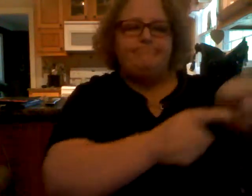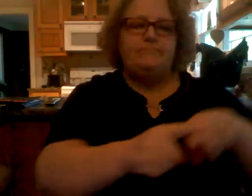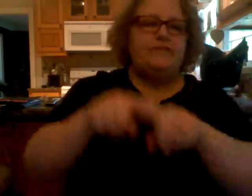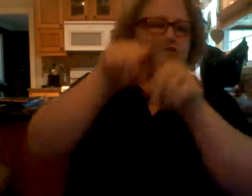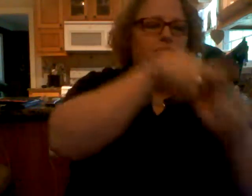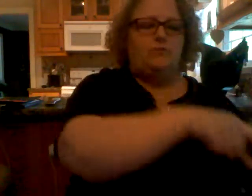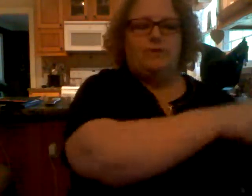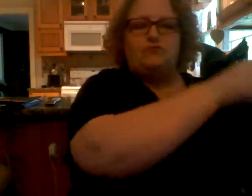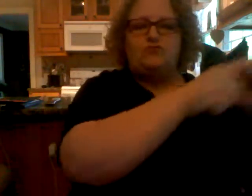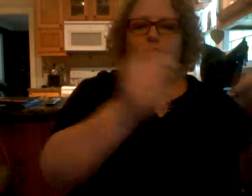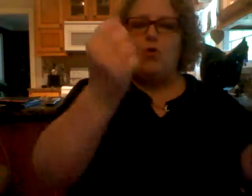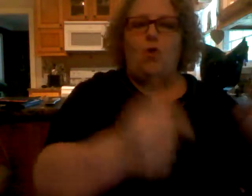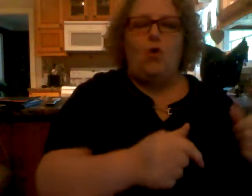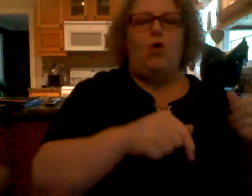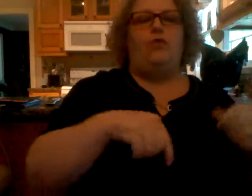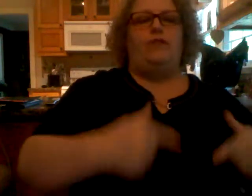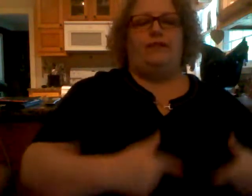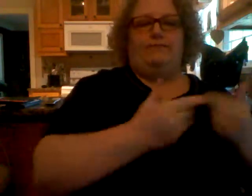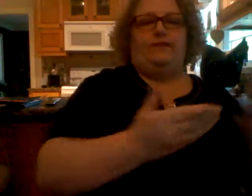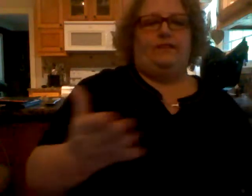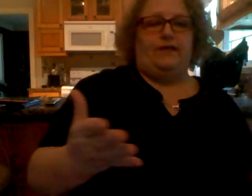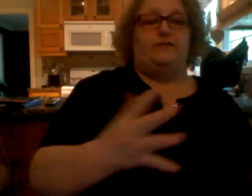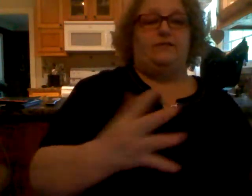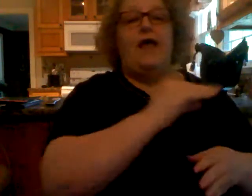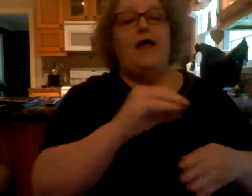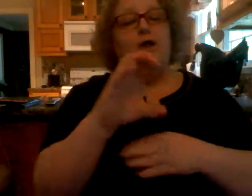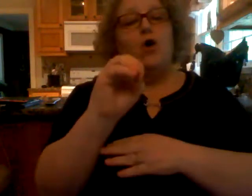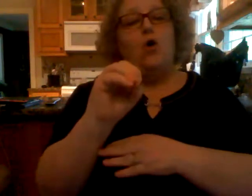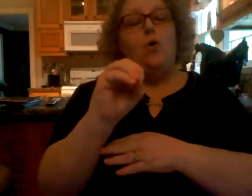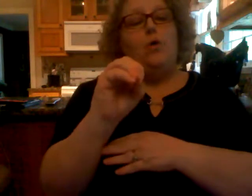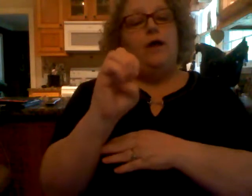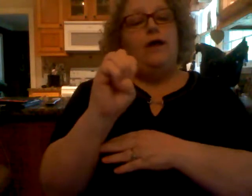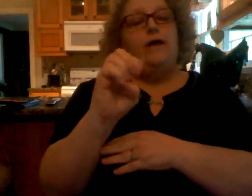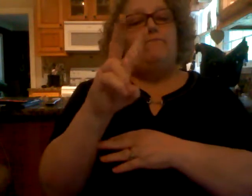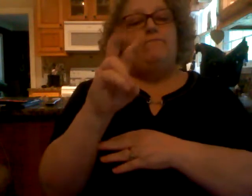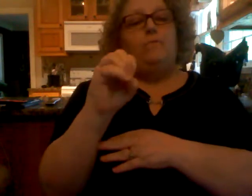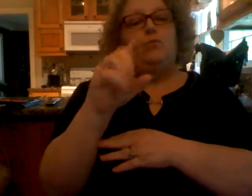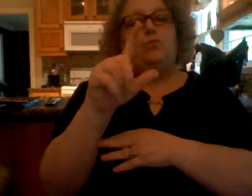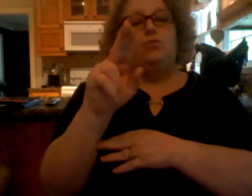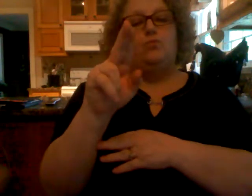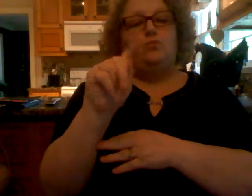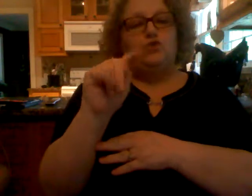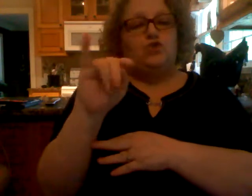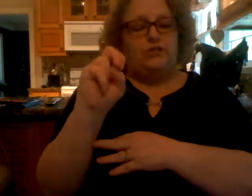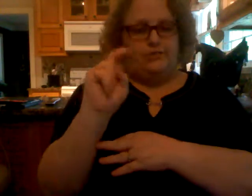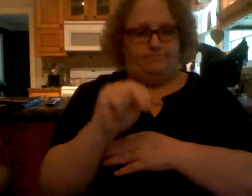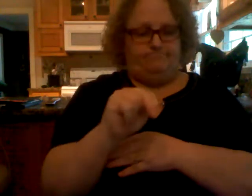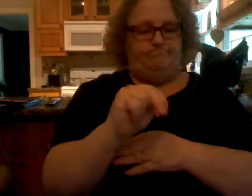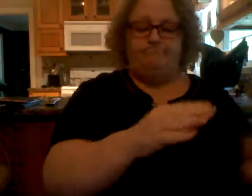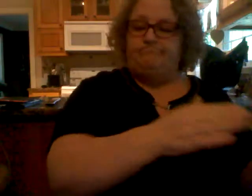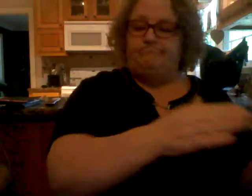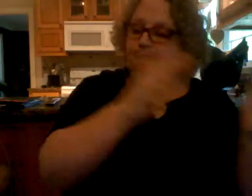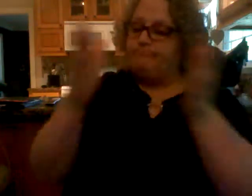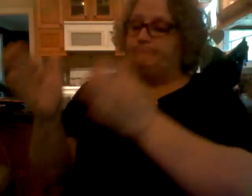and coevolution, kind of at the same time. Alrighty? And then we're going to look at the major community interactions, so